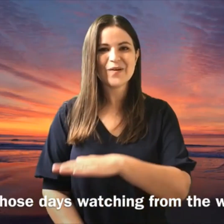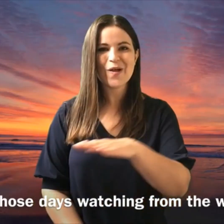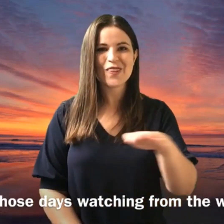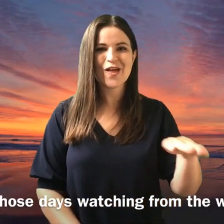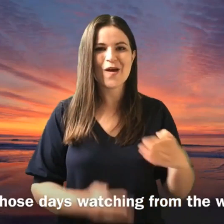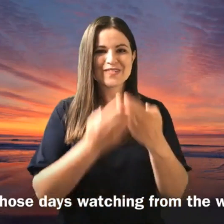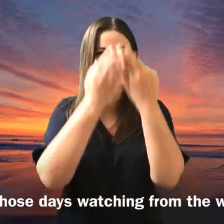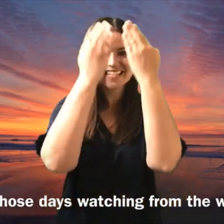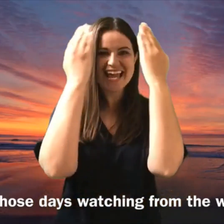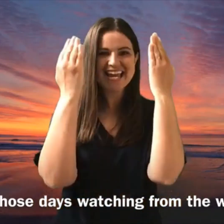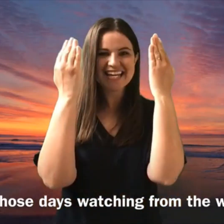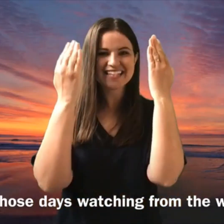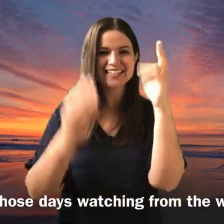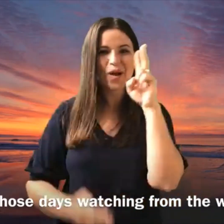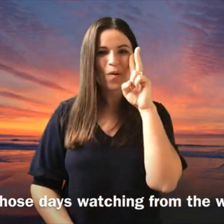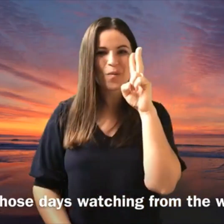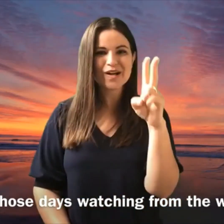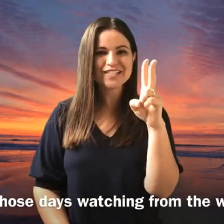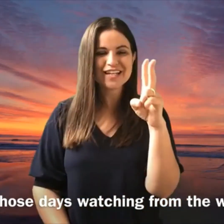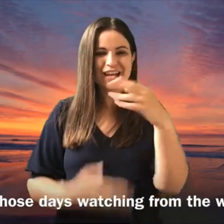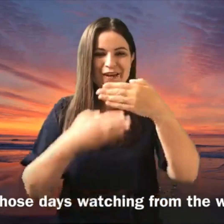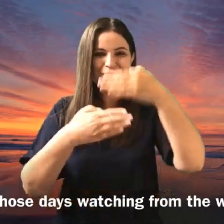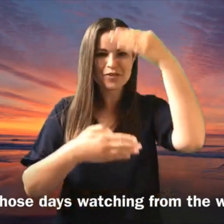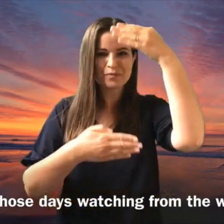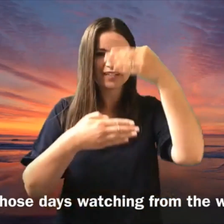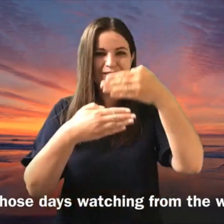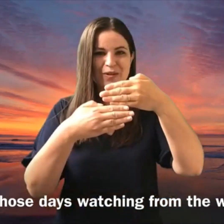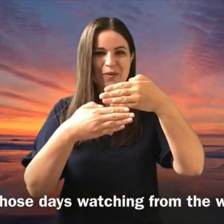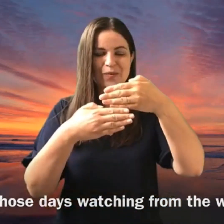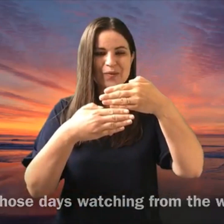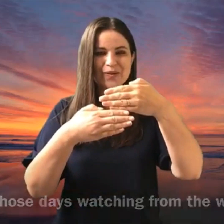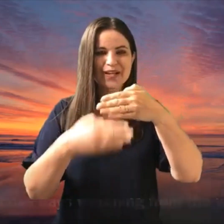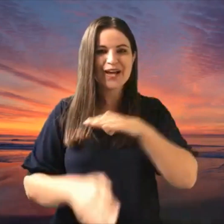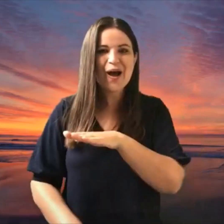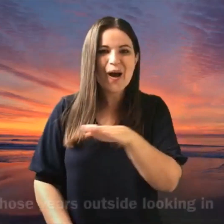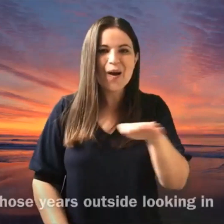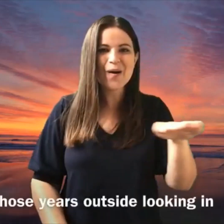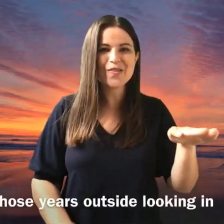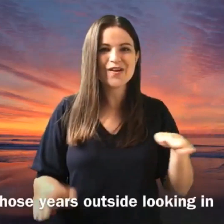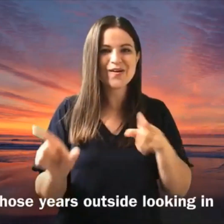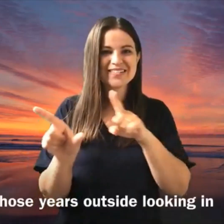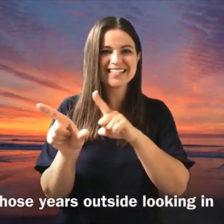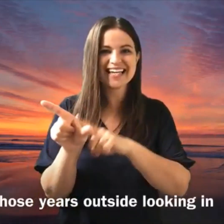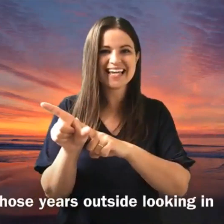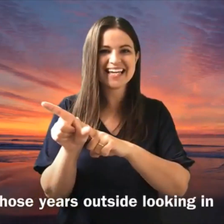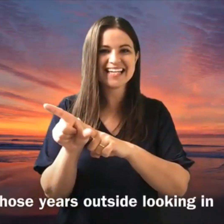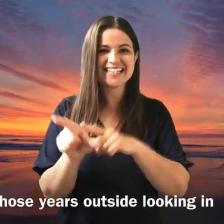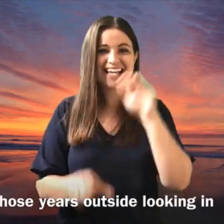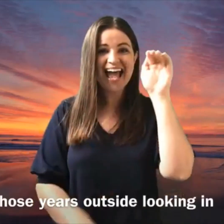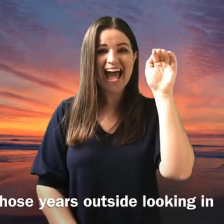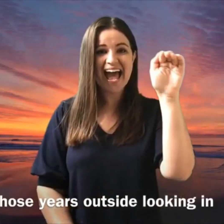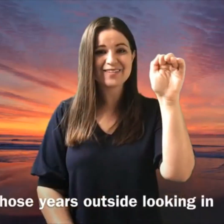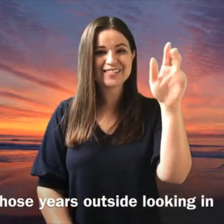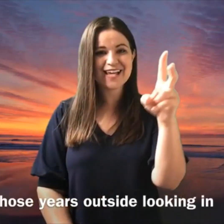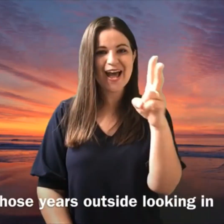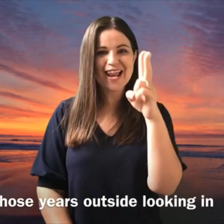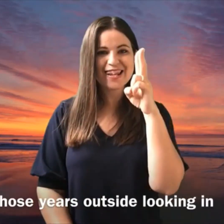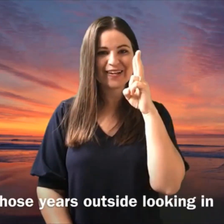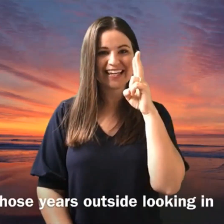All those days watching from the windows, all those years outside looking